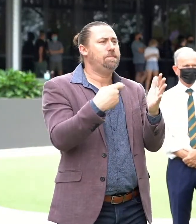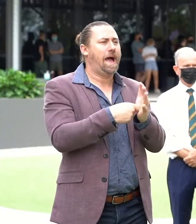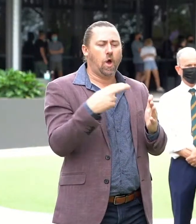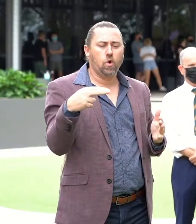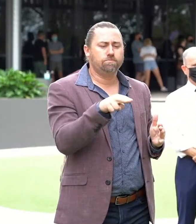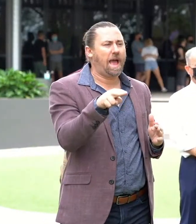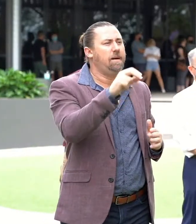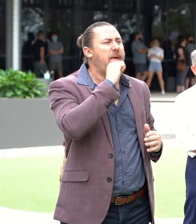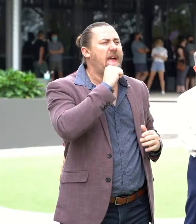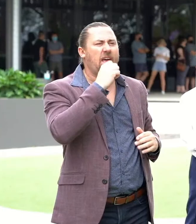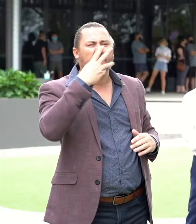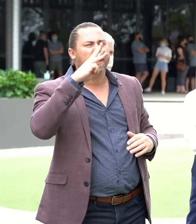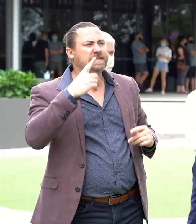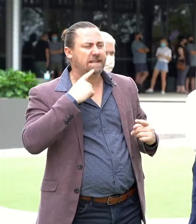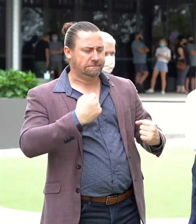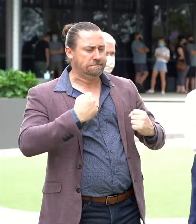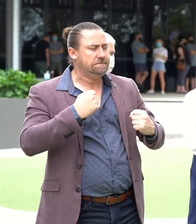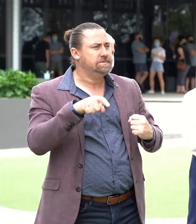No, that's okay.